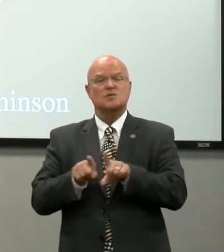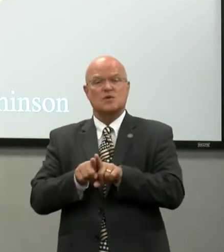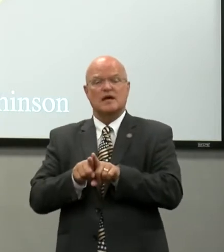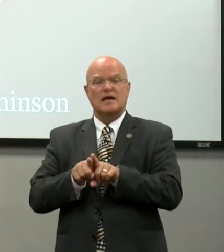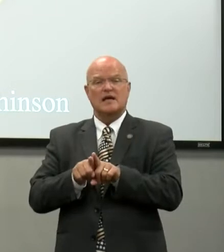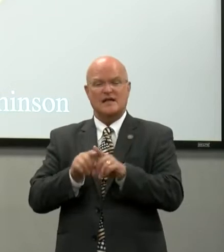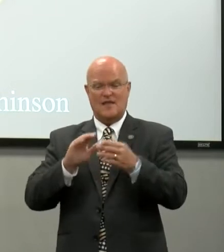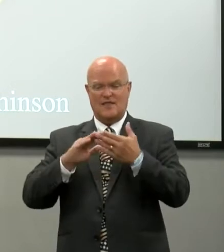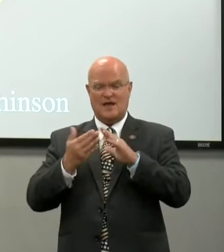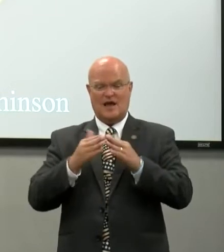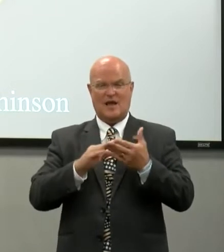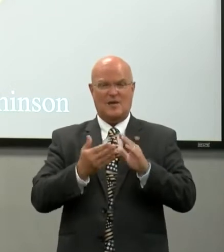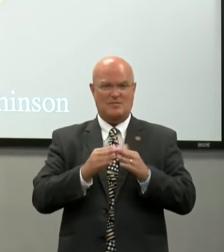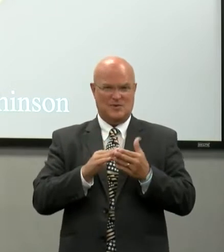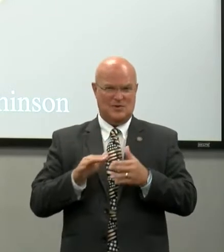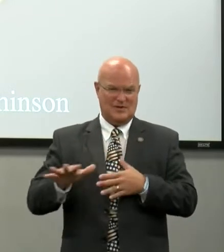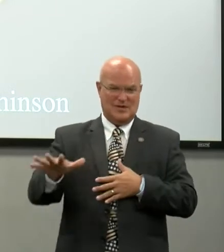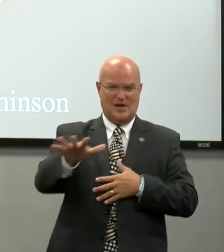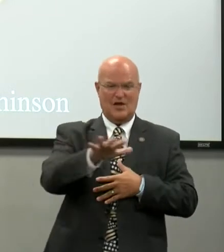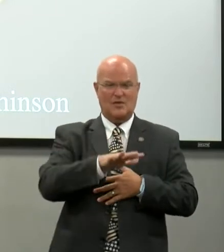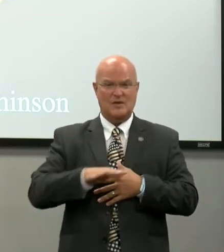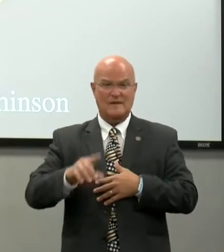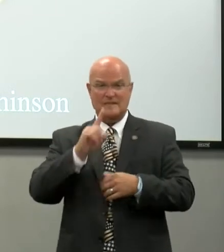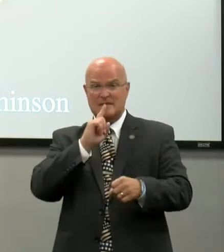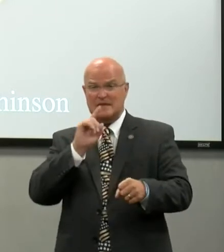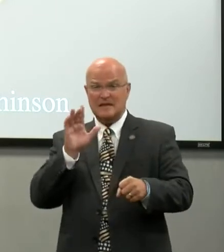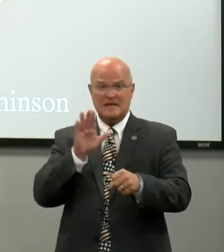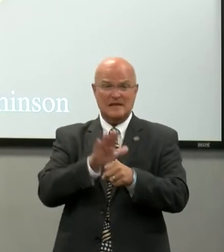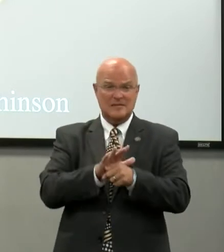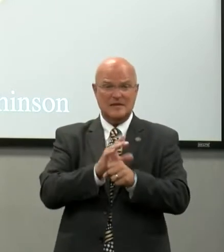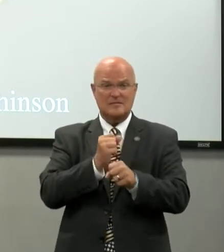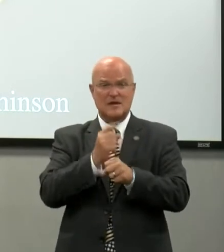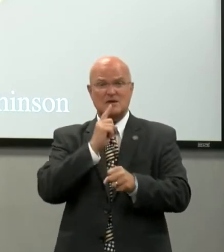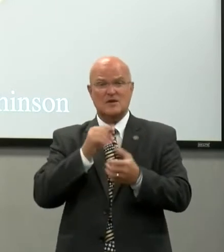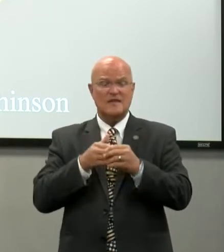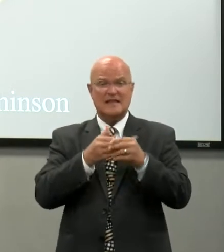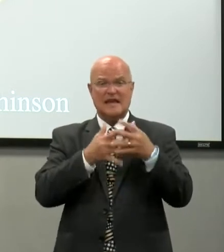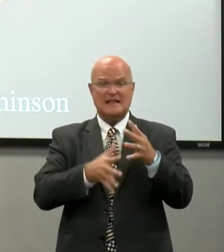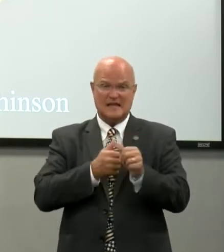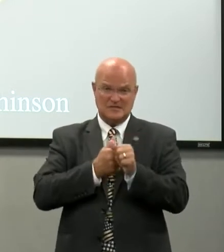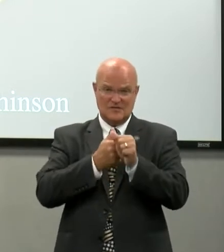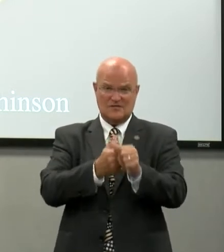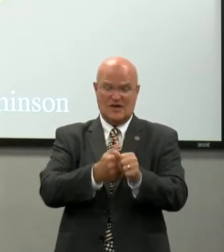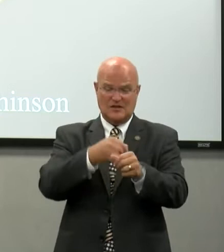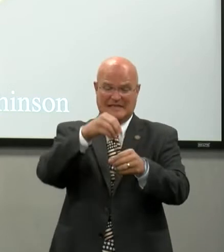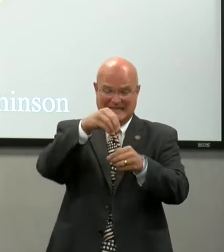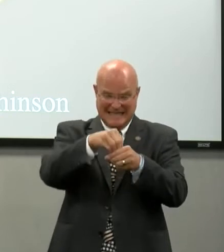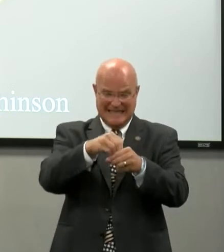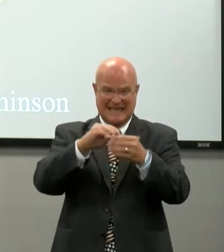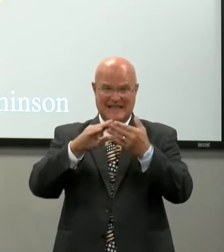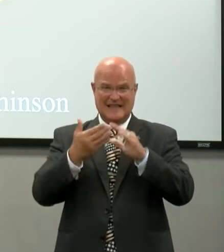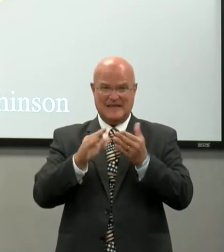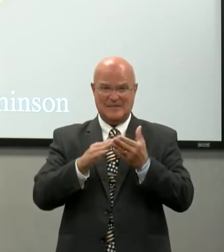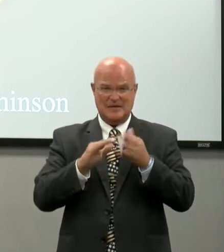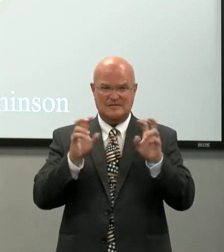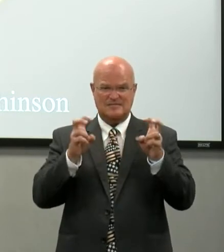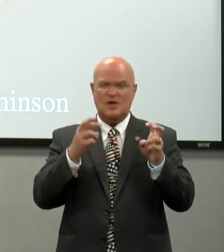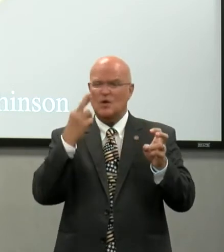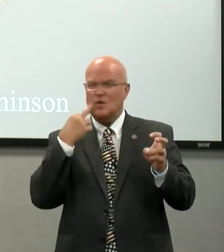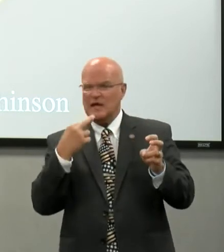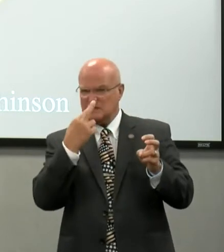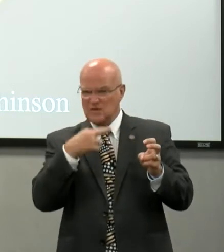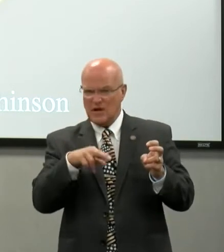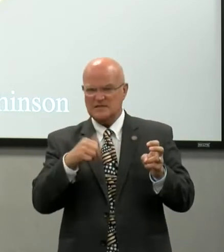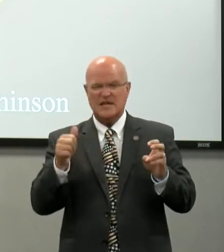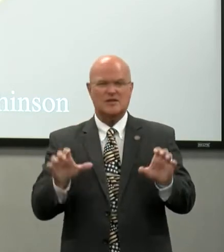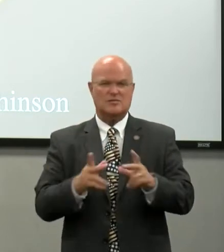the community, which is very committed to making sure the guidelines are followed in the community, restaurants,